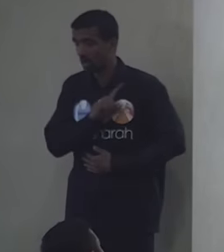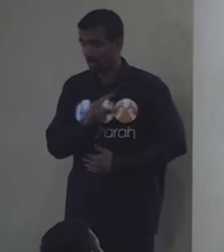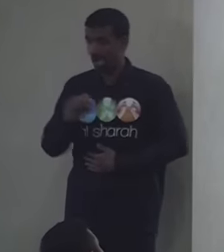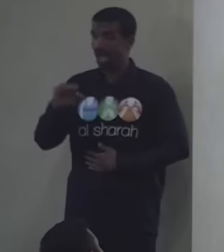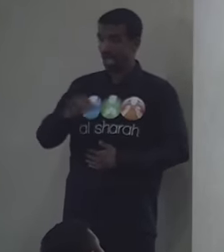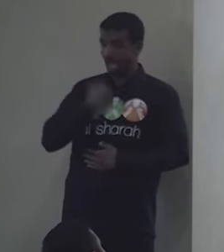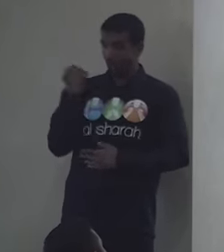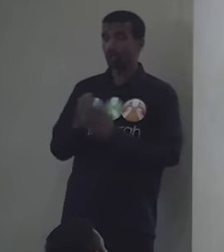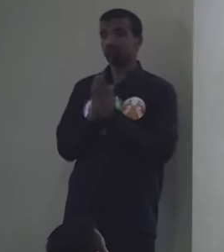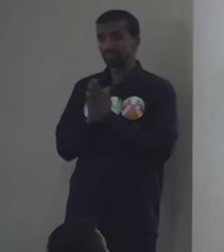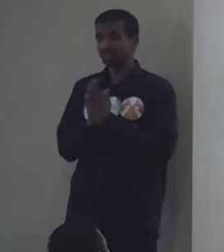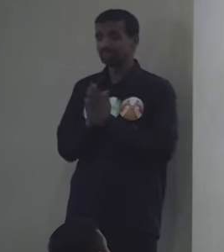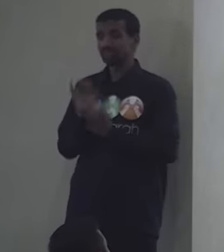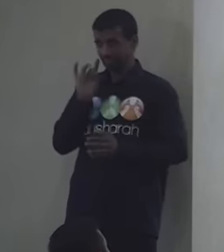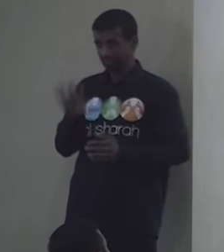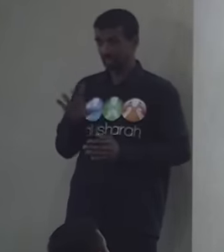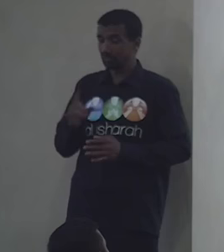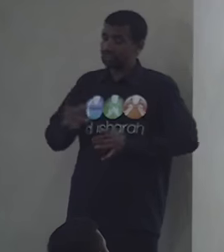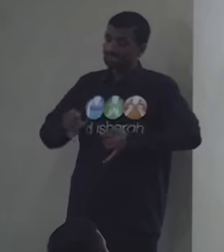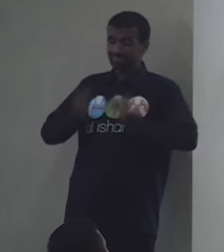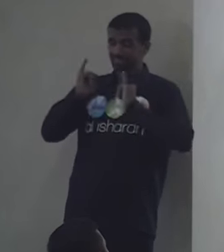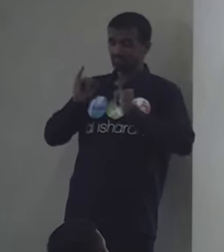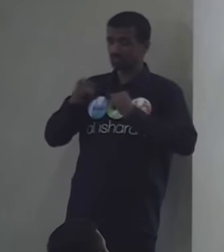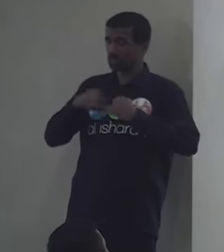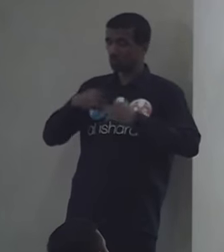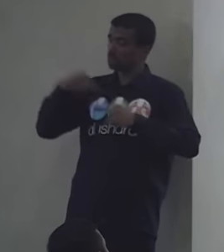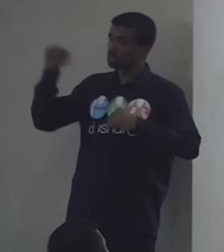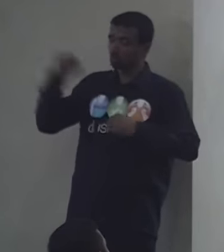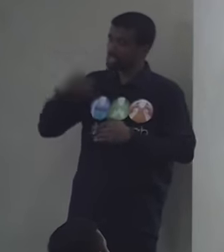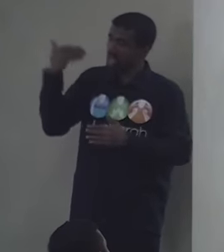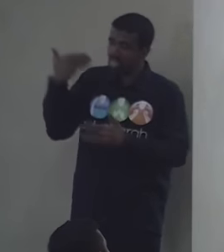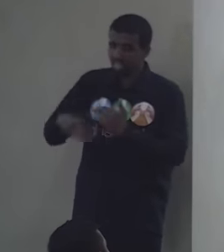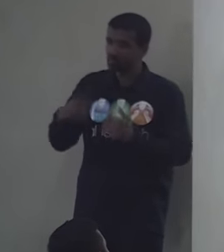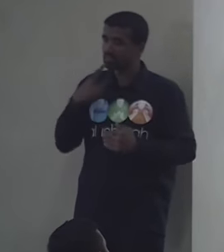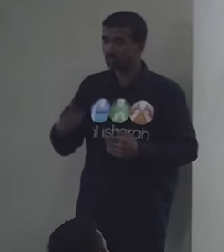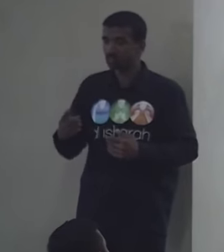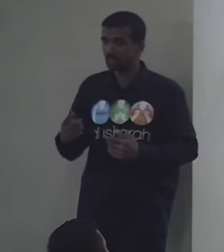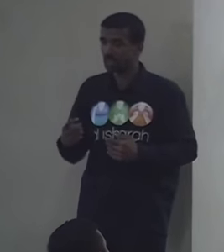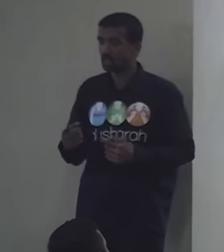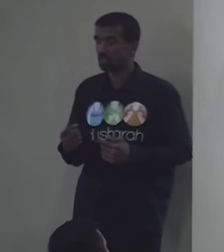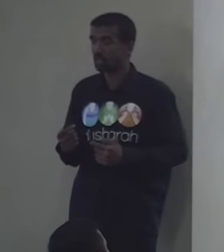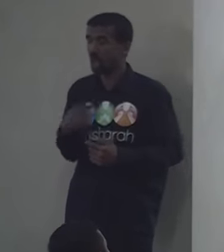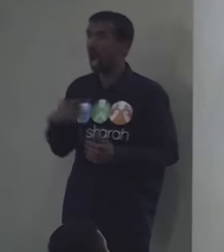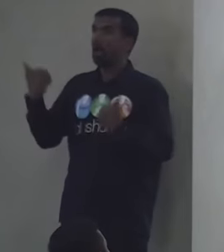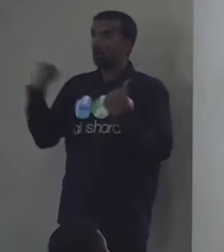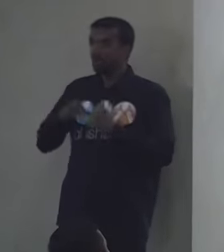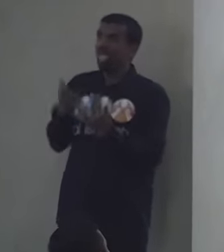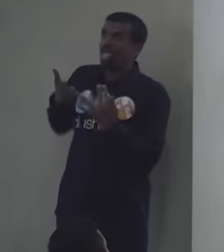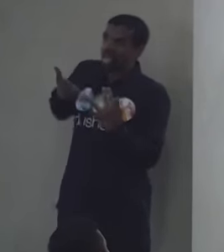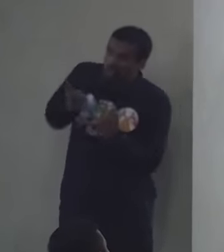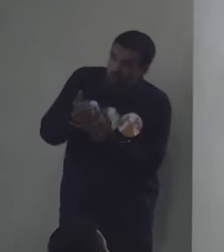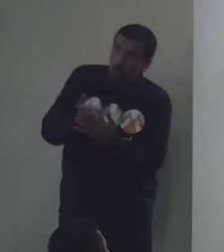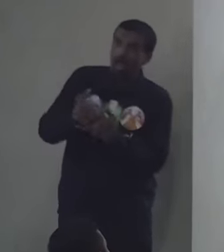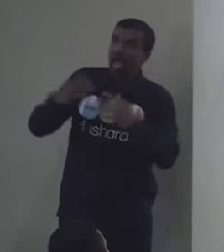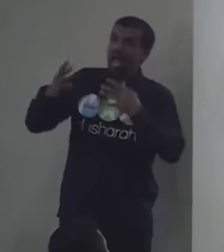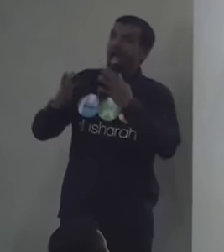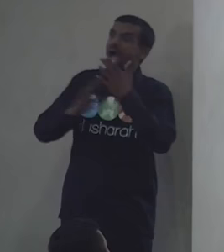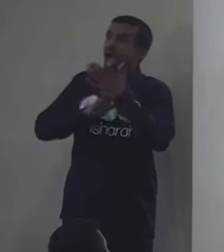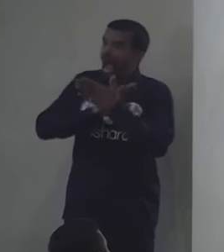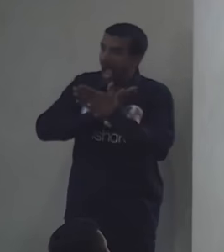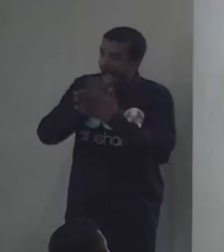Don't make light of it. When if you've had a hard time and you say, I've been through hell, nope, don't say that. It's better for you not to